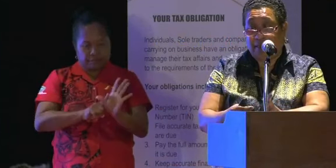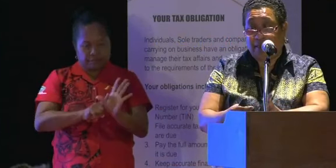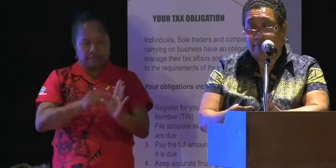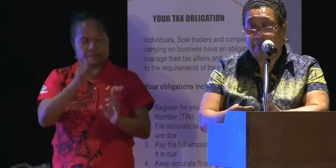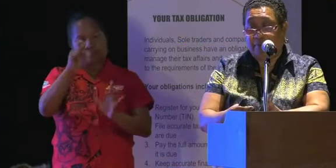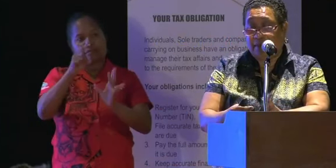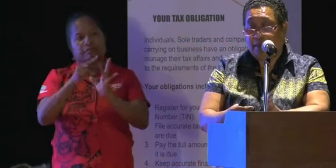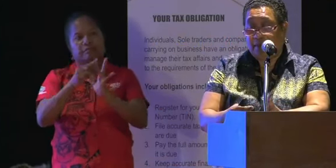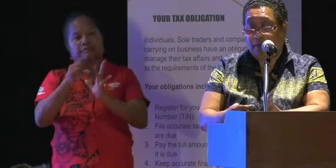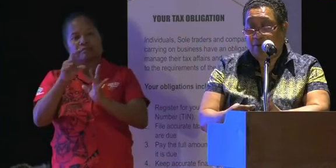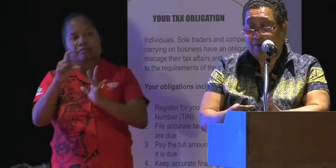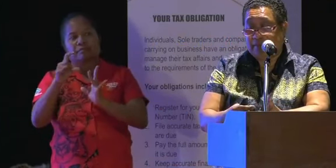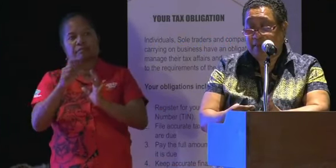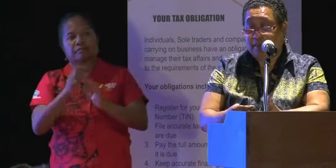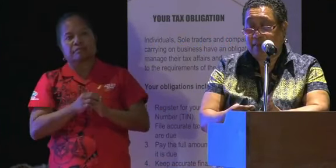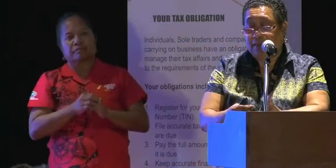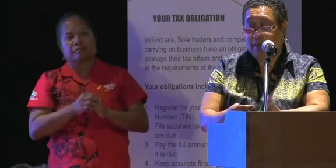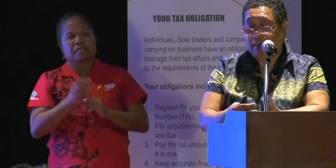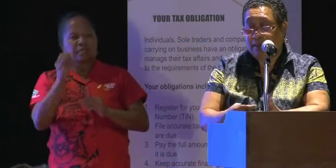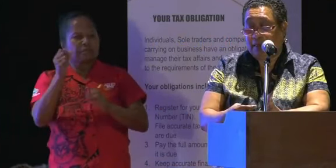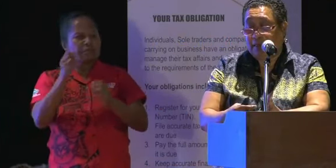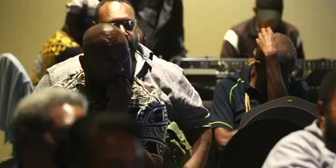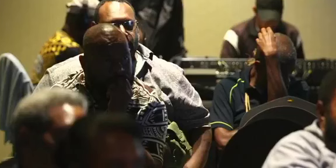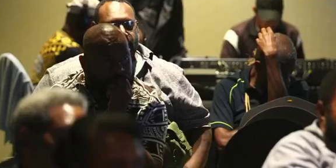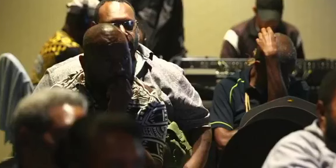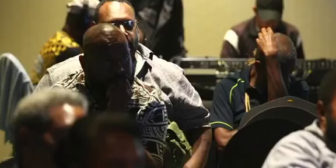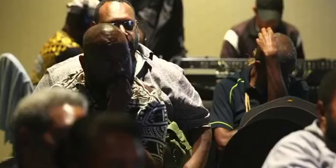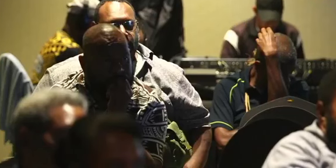issued by officers.